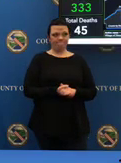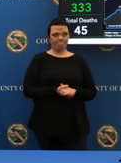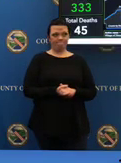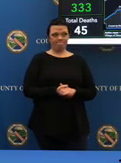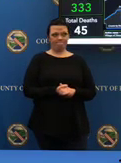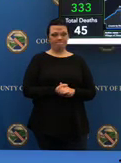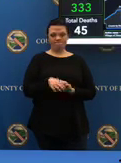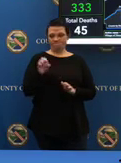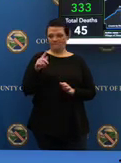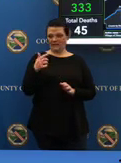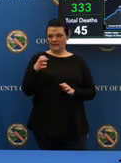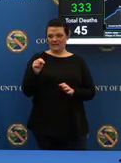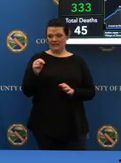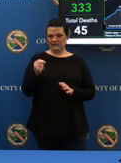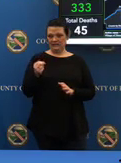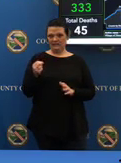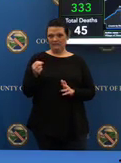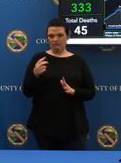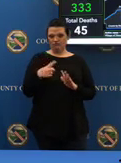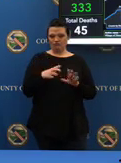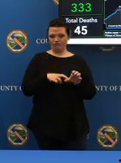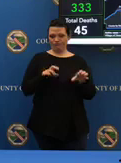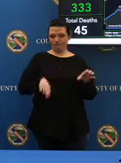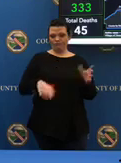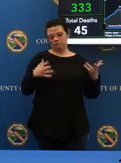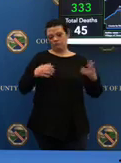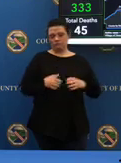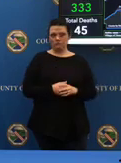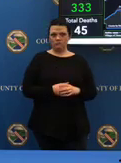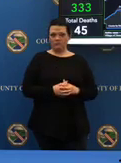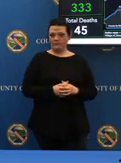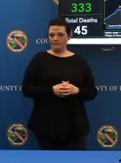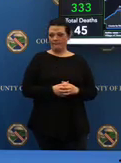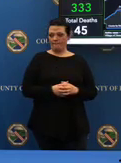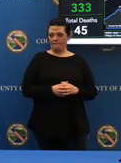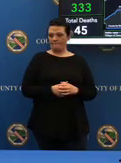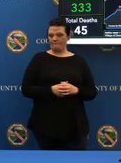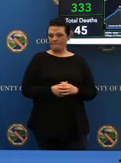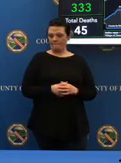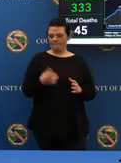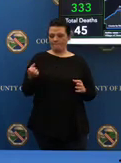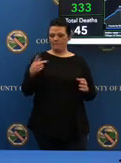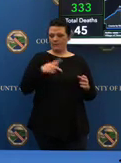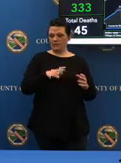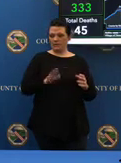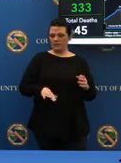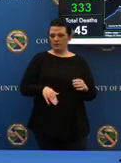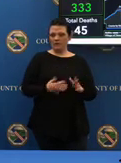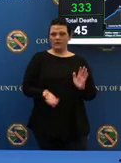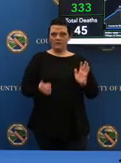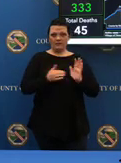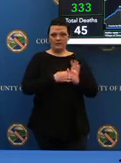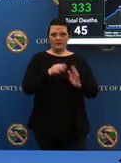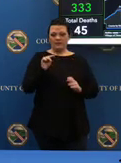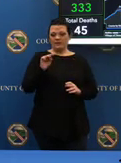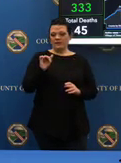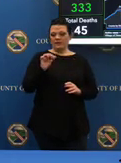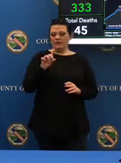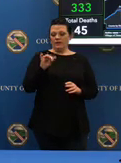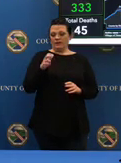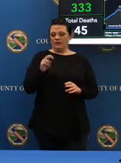Ethan's not there anymore? Yep, enough. Okay, we'll go back to the bottom then, and we'll start once again. Madison